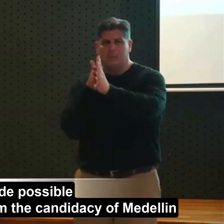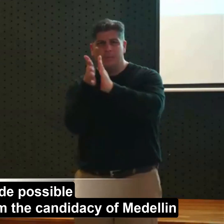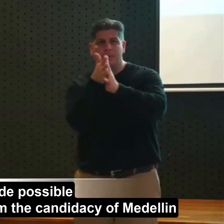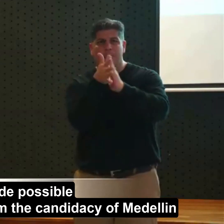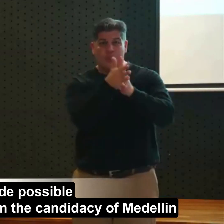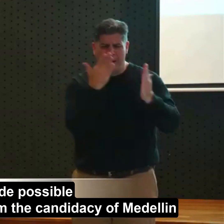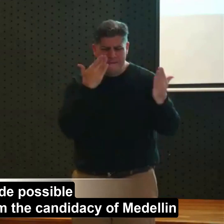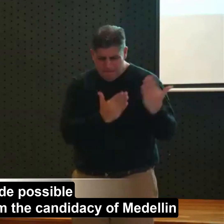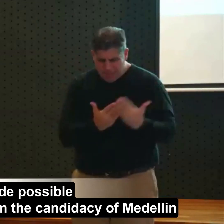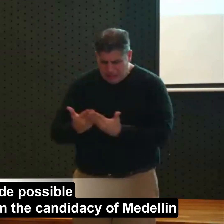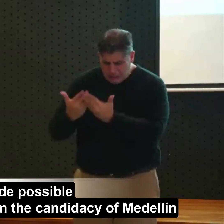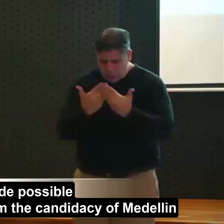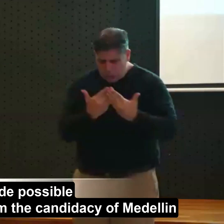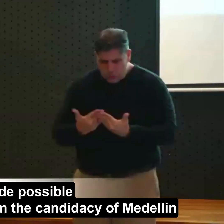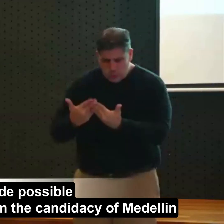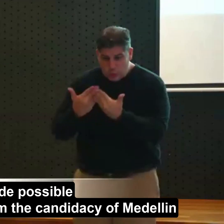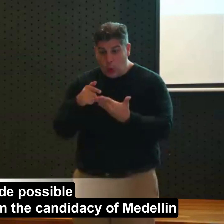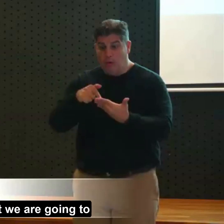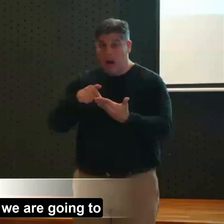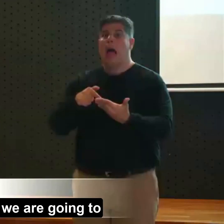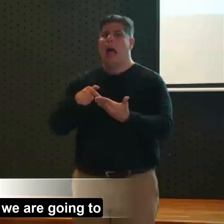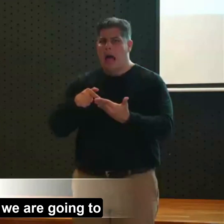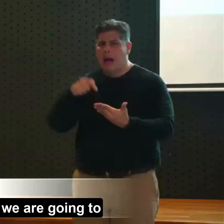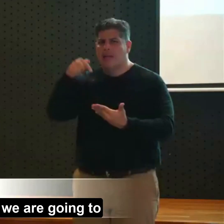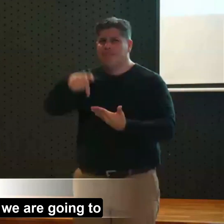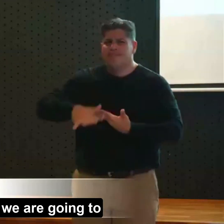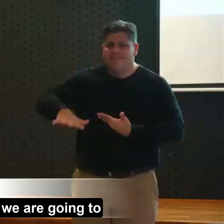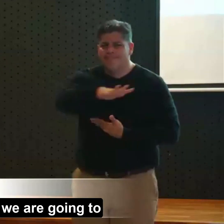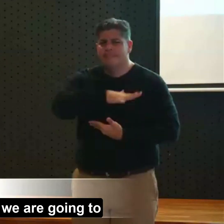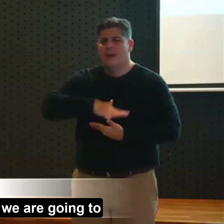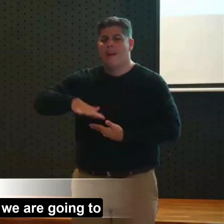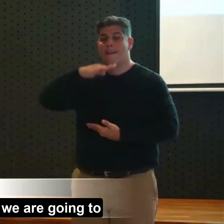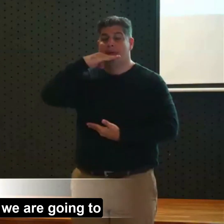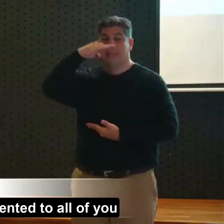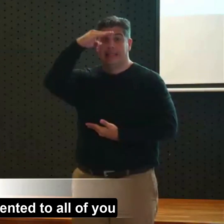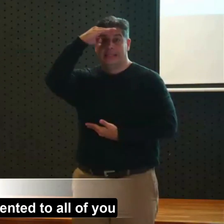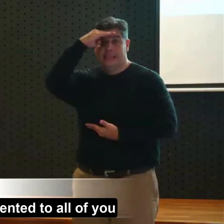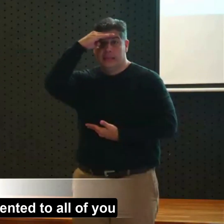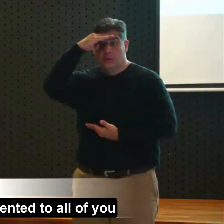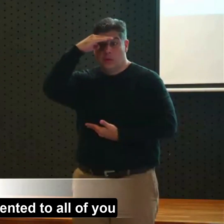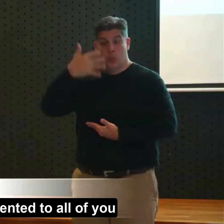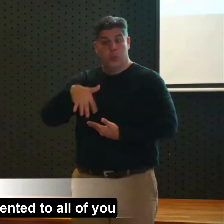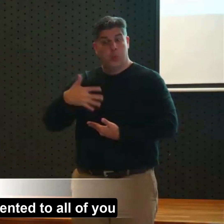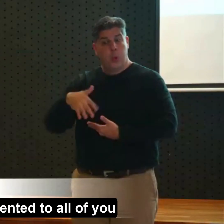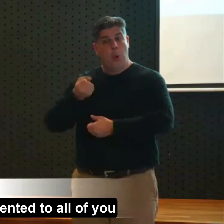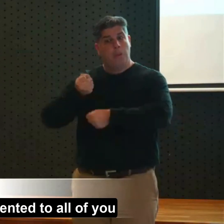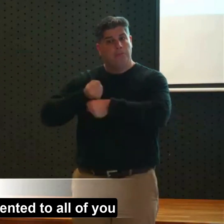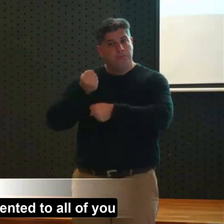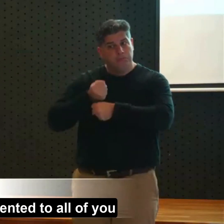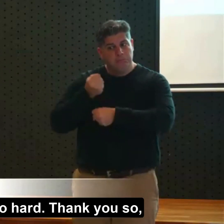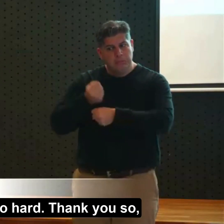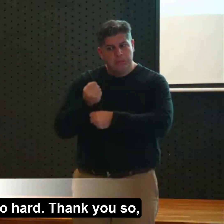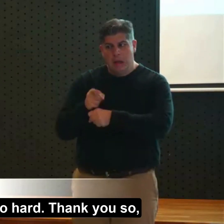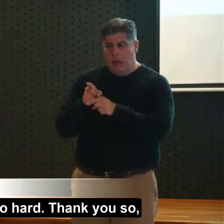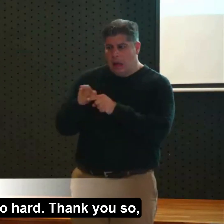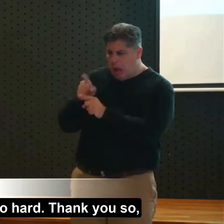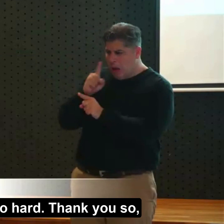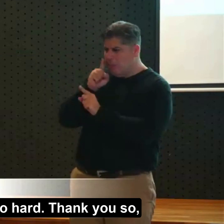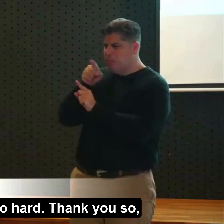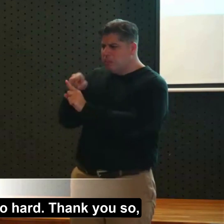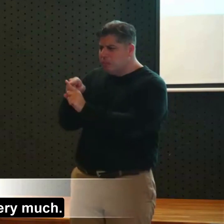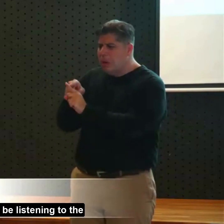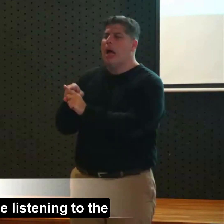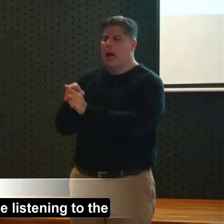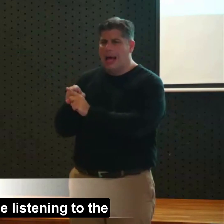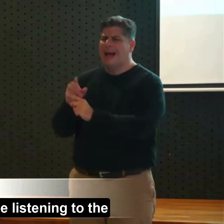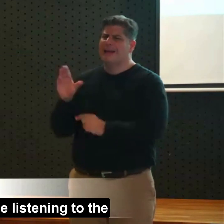study, from the candidacy of Medellín to what we are going to have presented. To all of you that worked so hard, thank